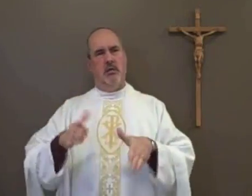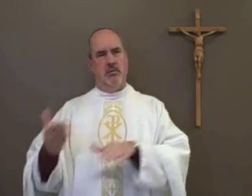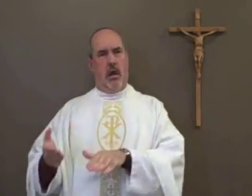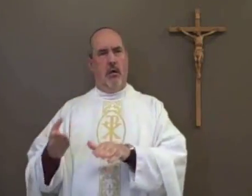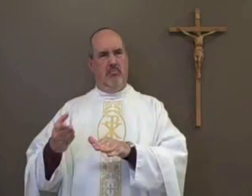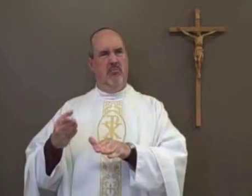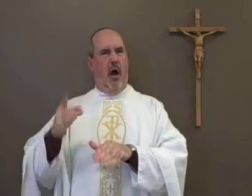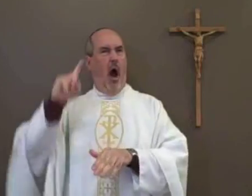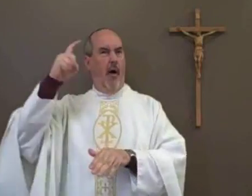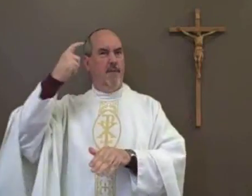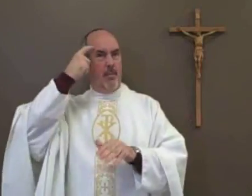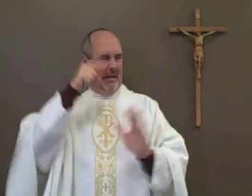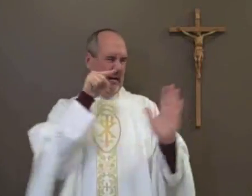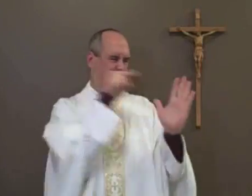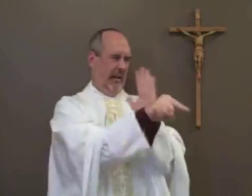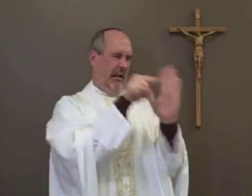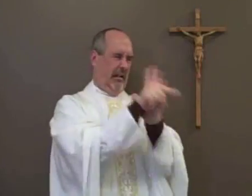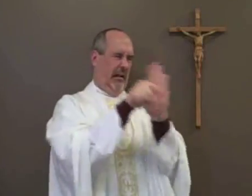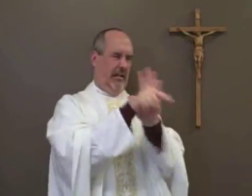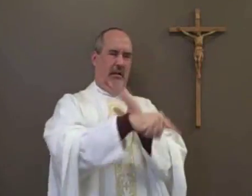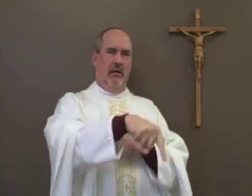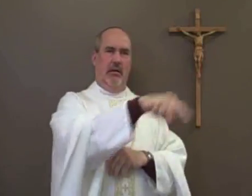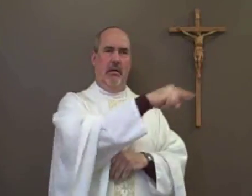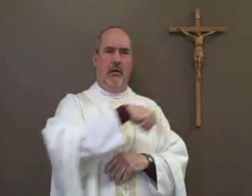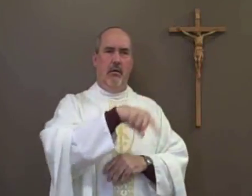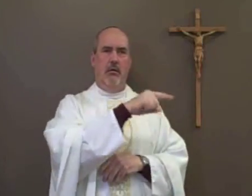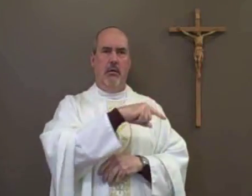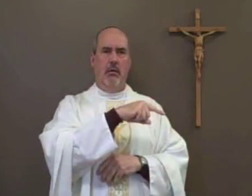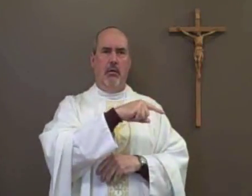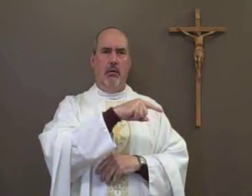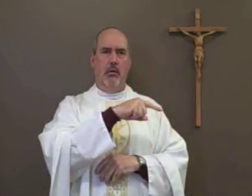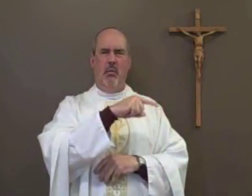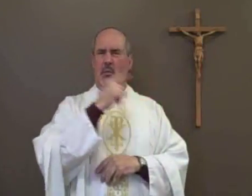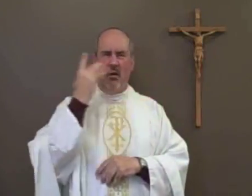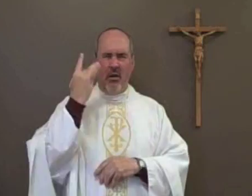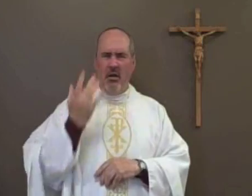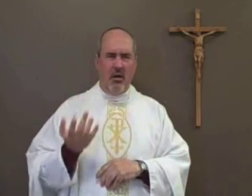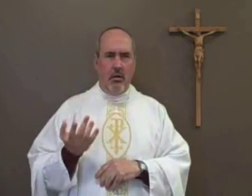many Catholic Mexicans who were killed by the Mexican government.